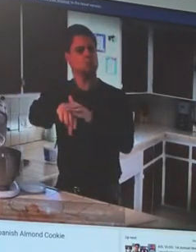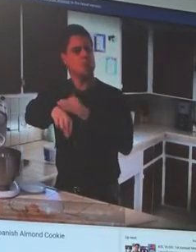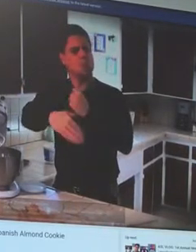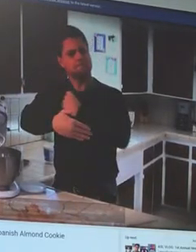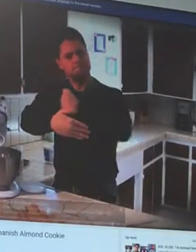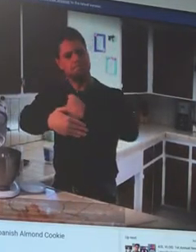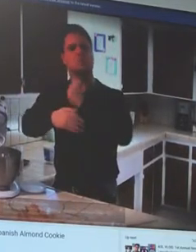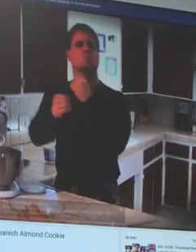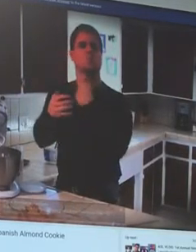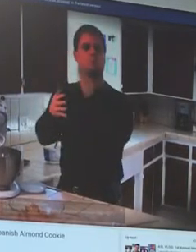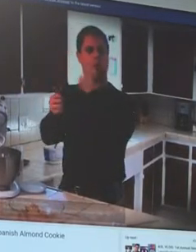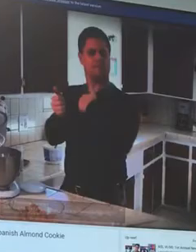it.